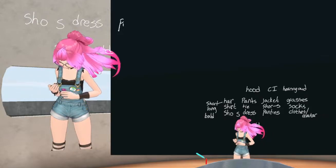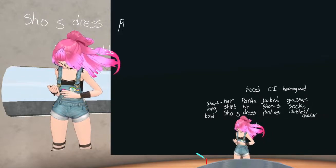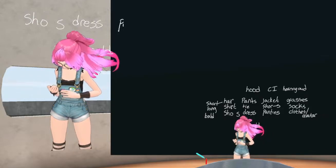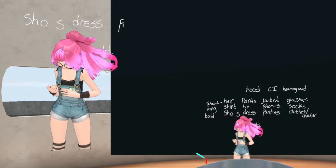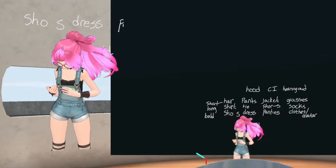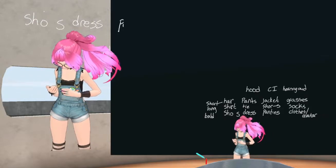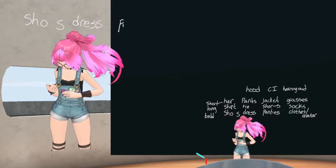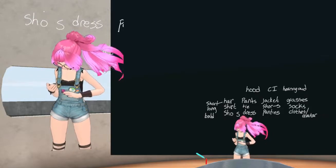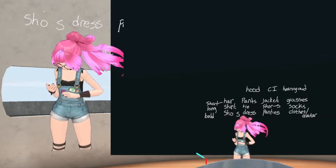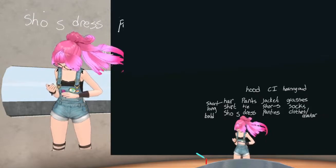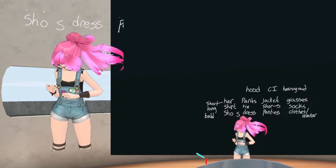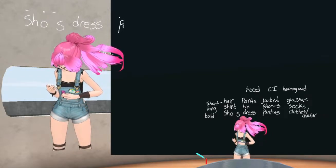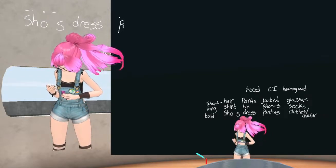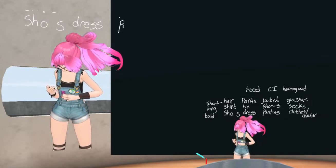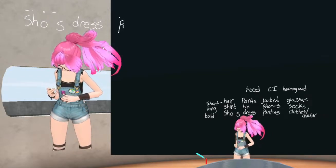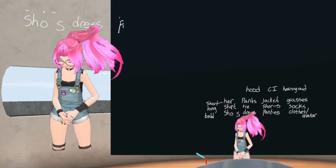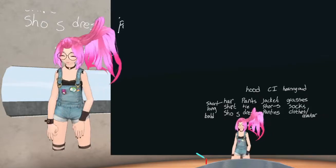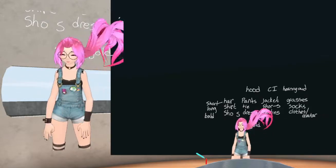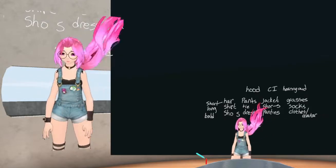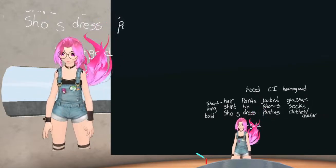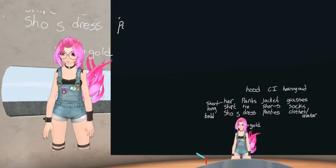Hold on.